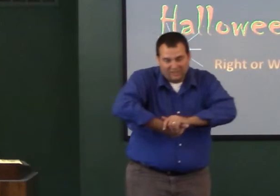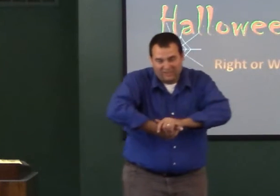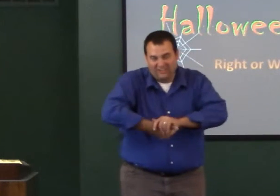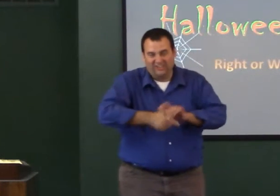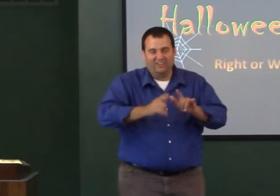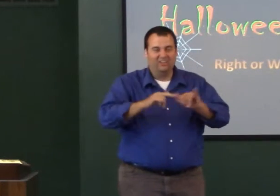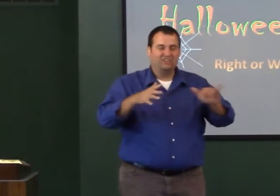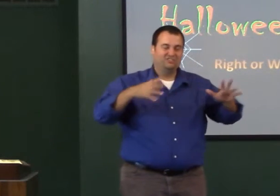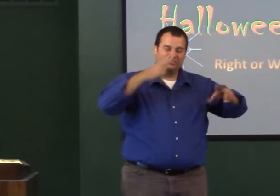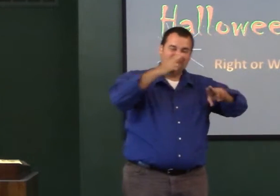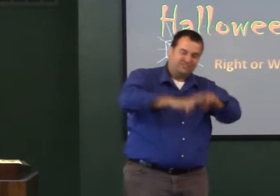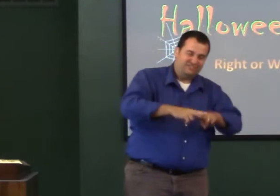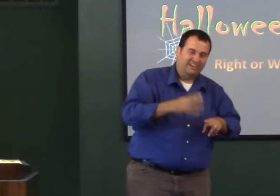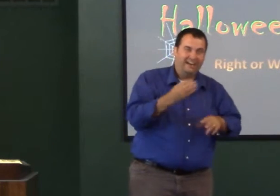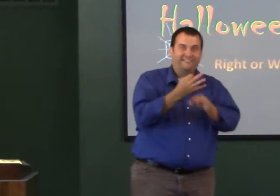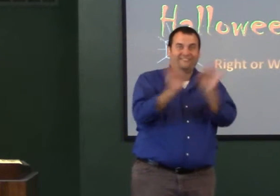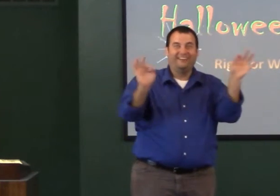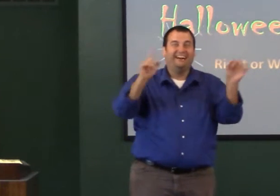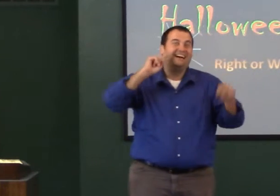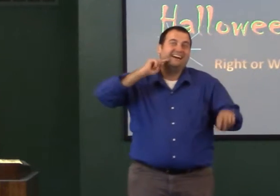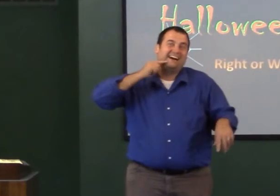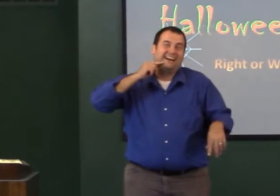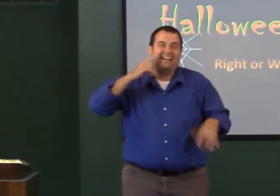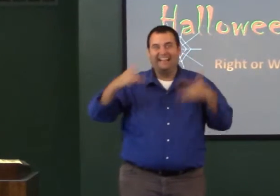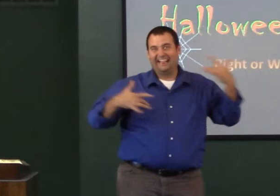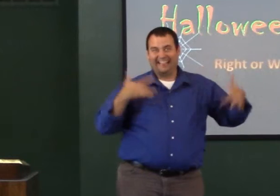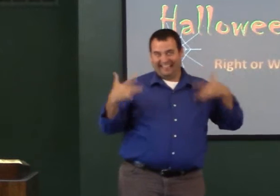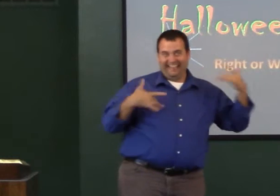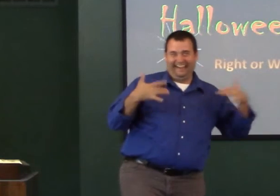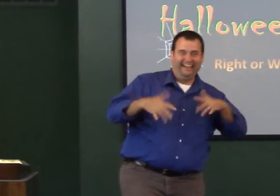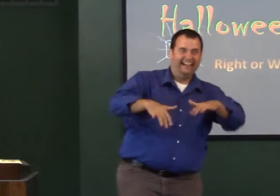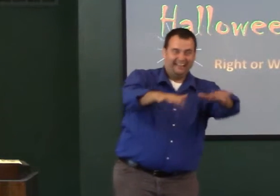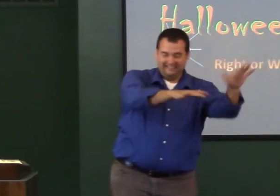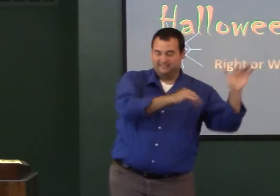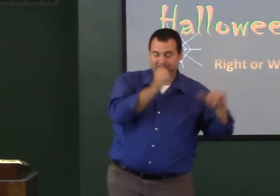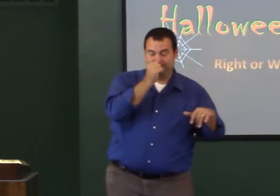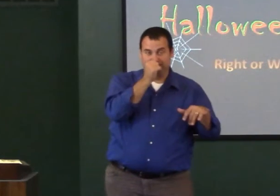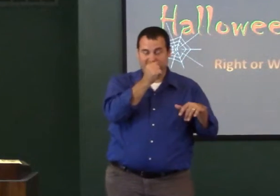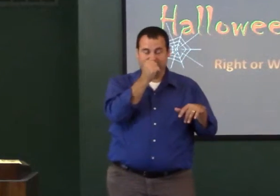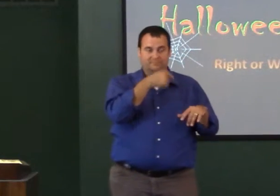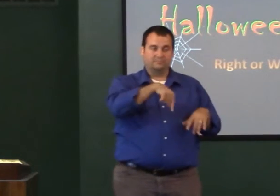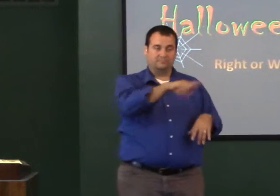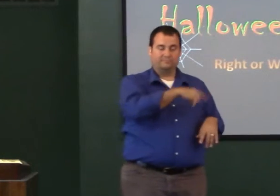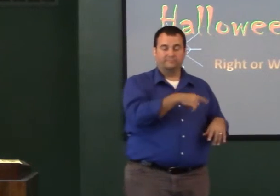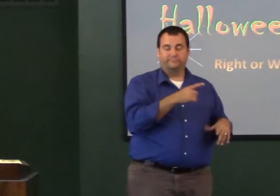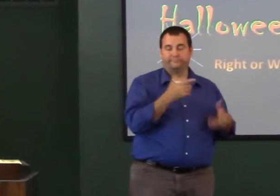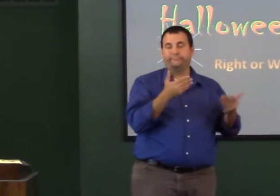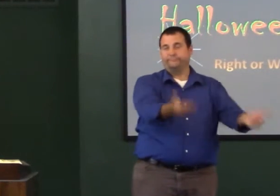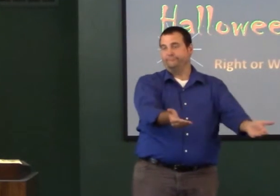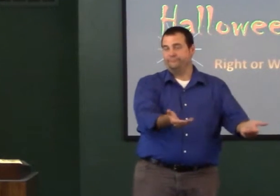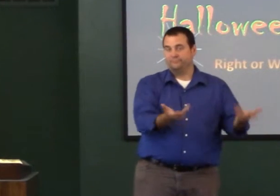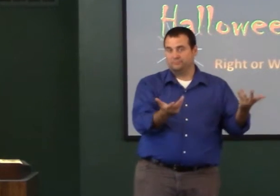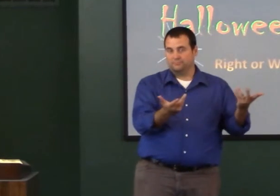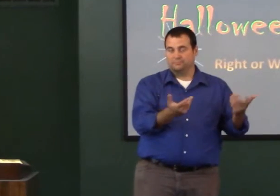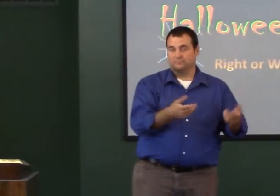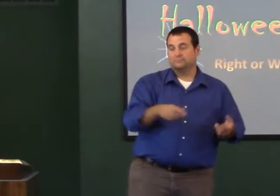person, as a turtle, you know, free candy, excitement, you know, we go